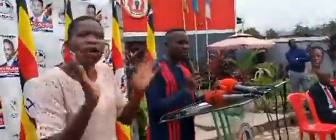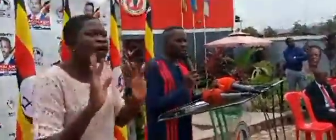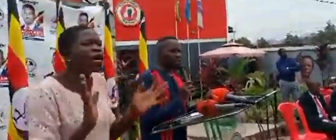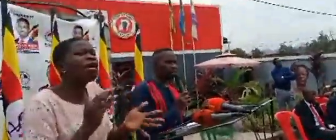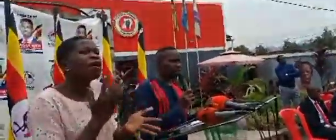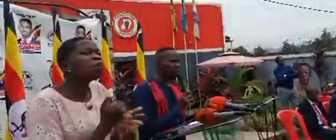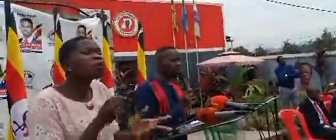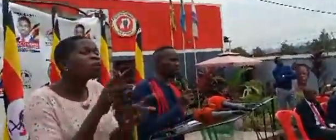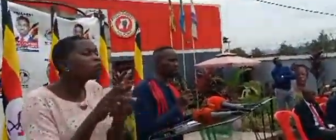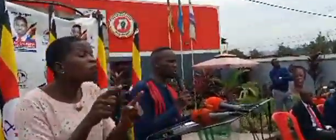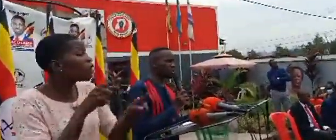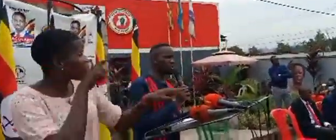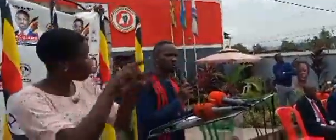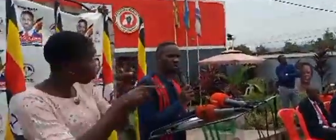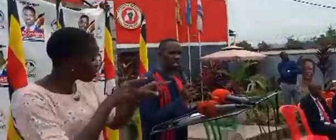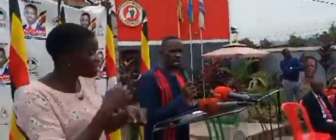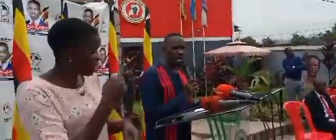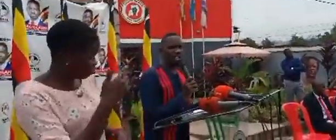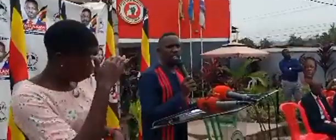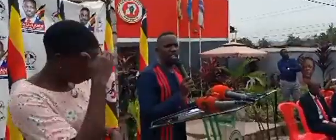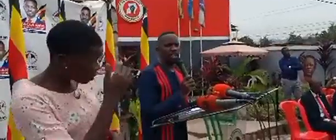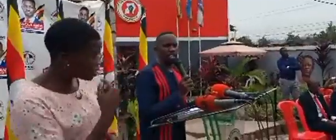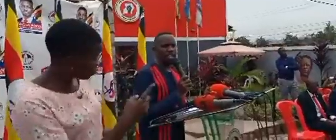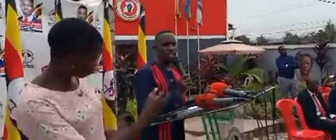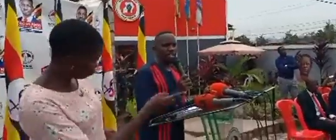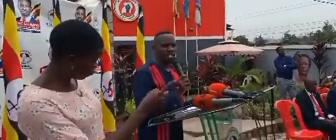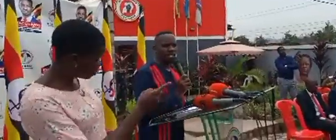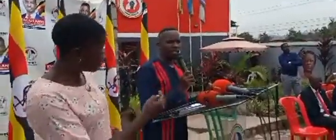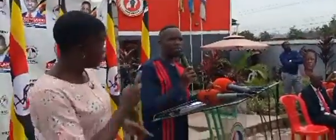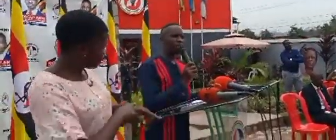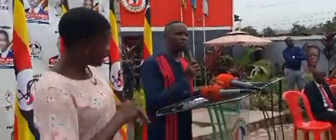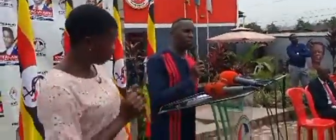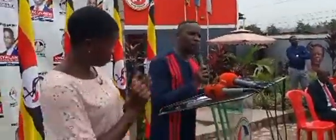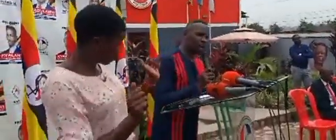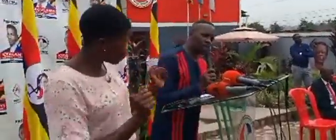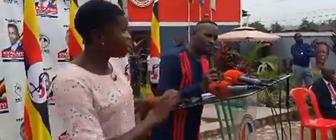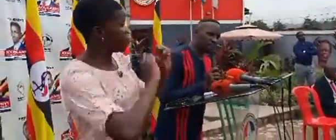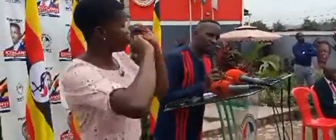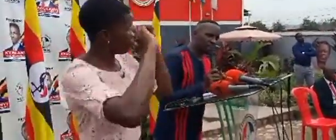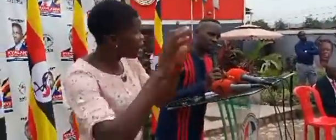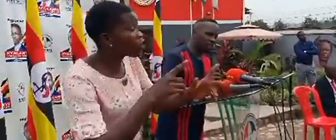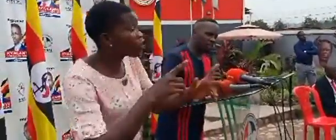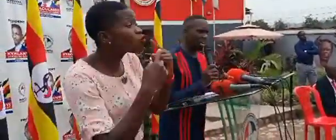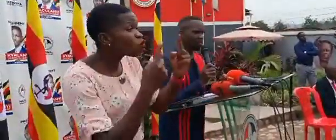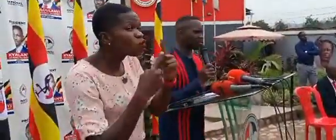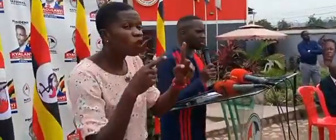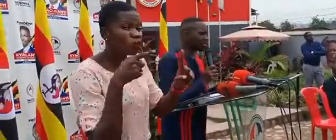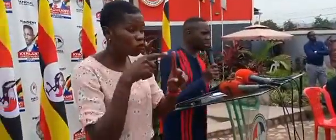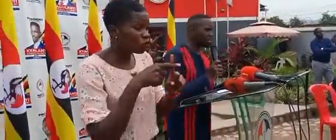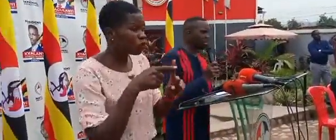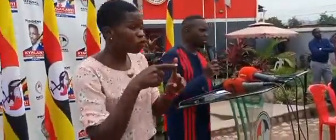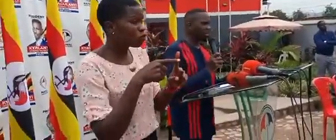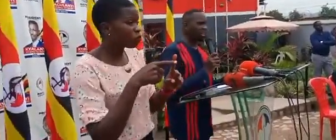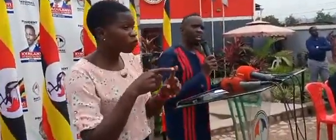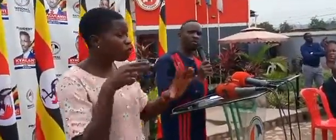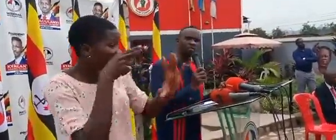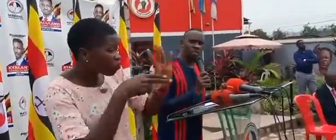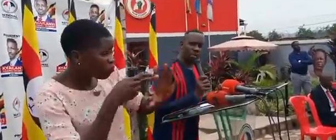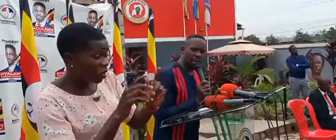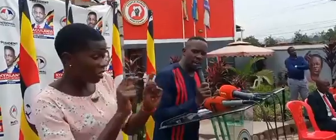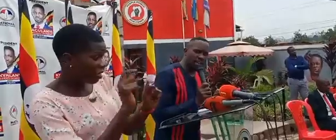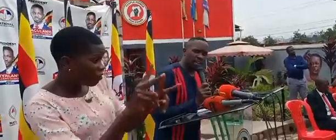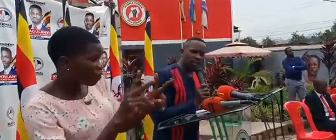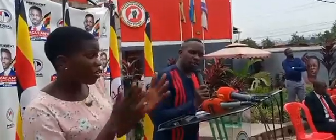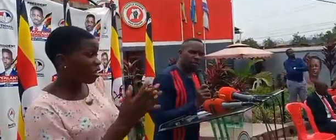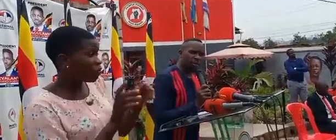know, they told them, if you go out there and you speak to the media, tuja kuchima. Ina drone ya kuchima luli, ina